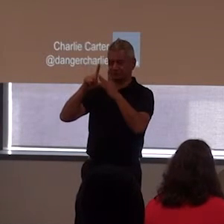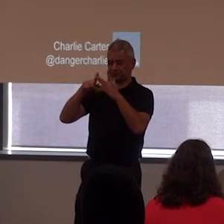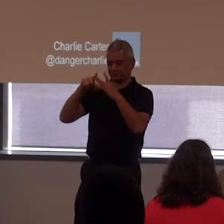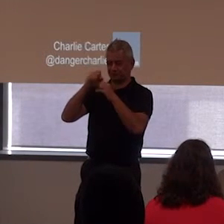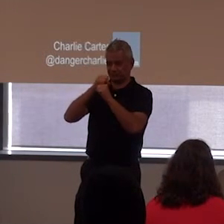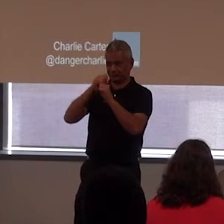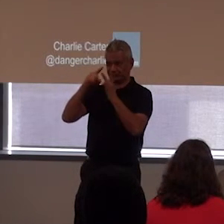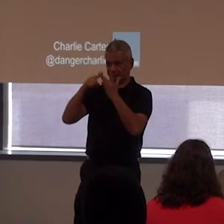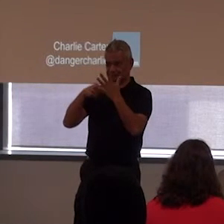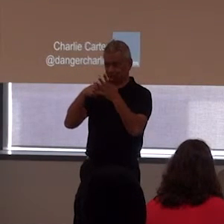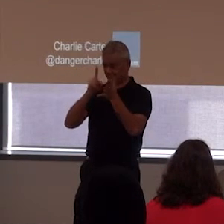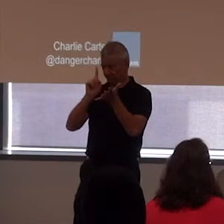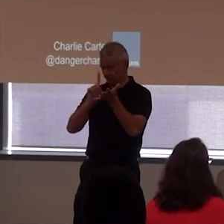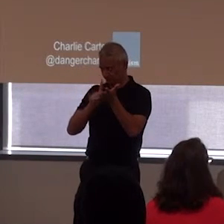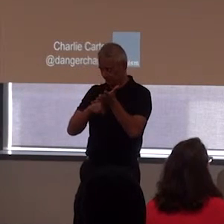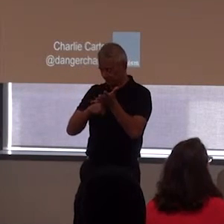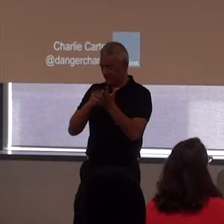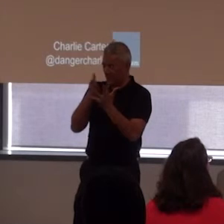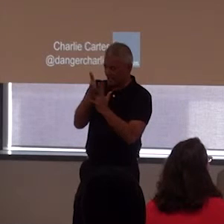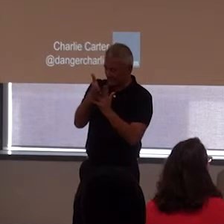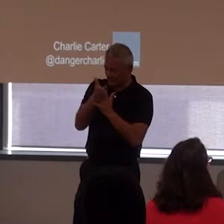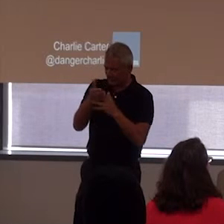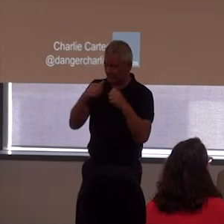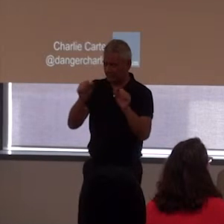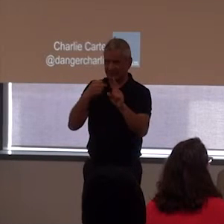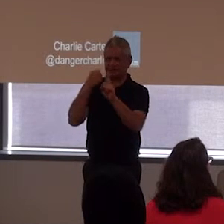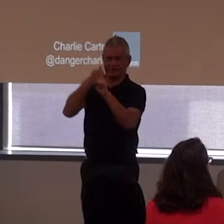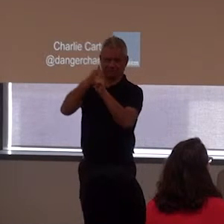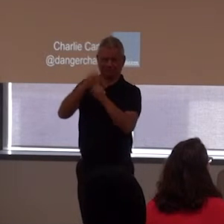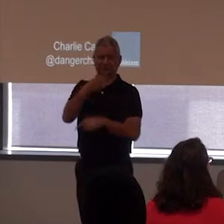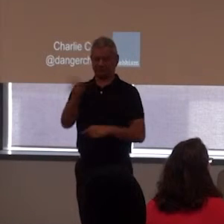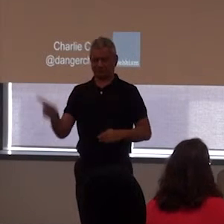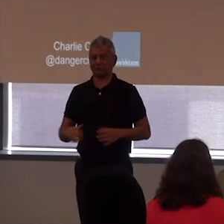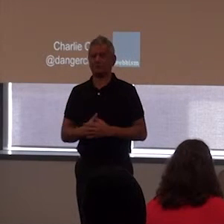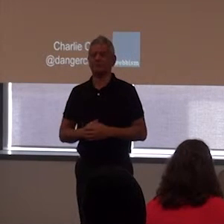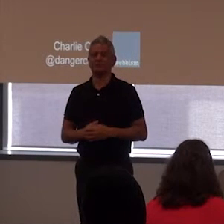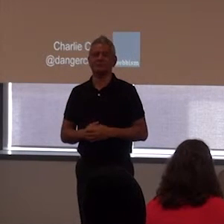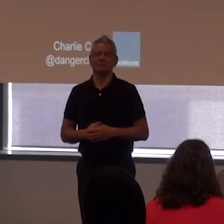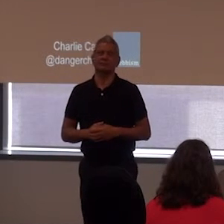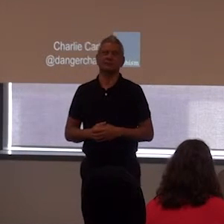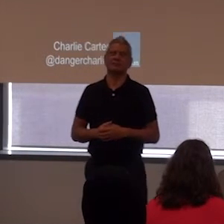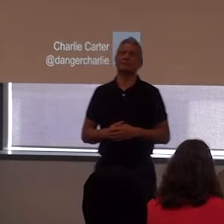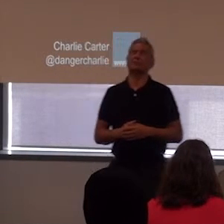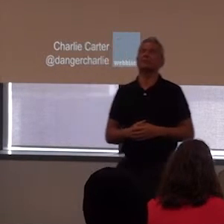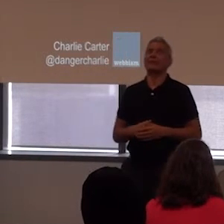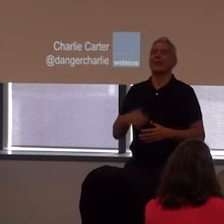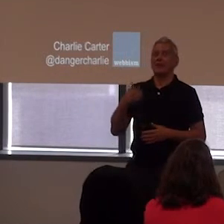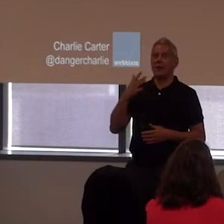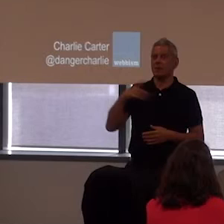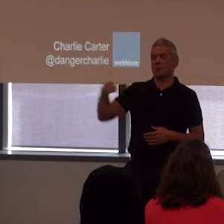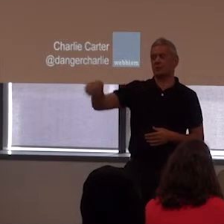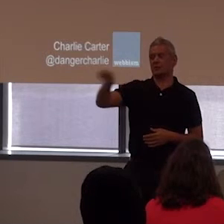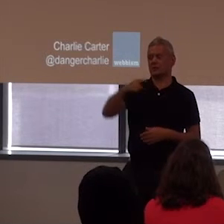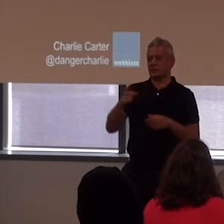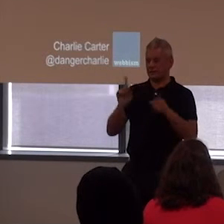Go mouseless for an hour. Start using a screen reader. Maybe do some captioning on a YouTube video. It's just to get people thinking about